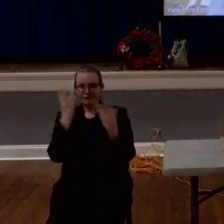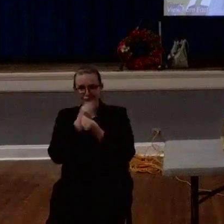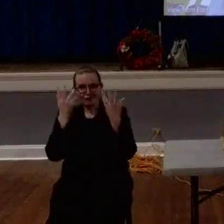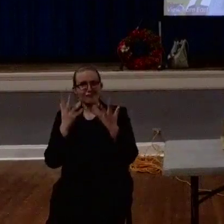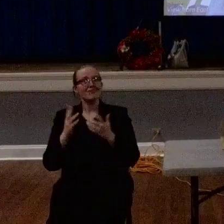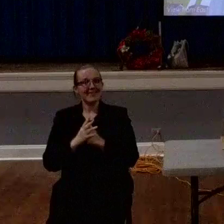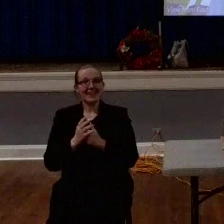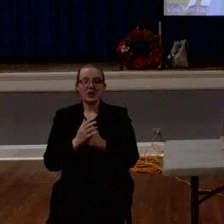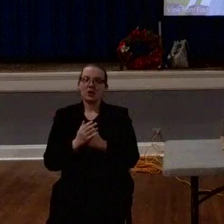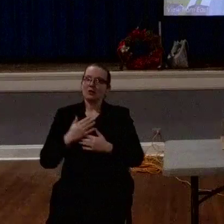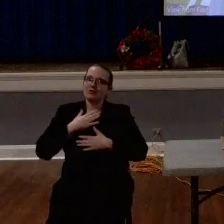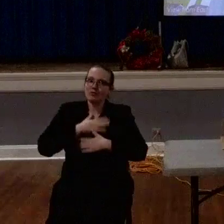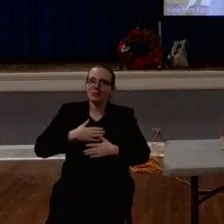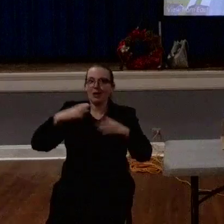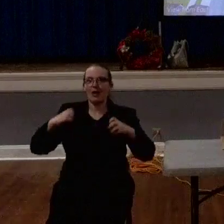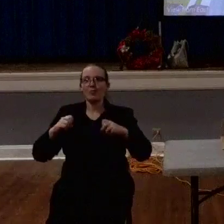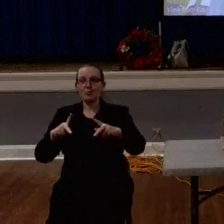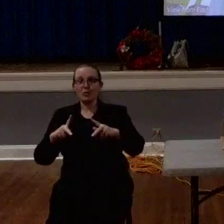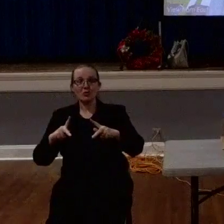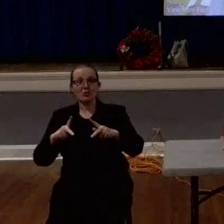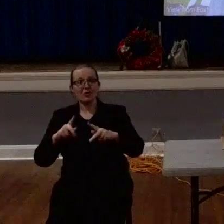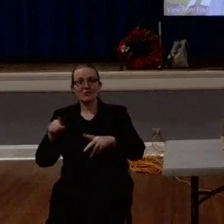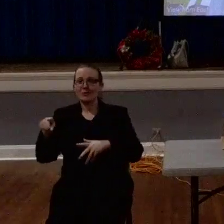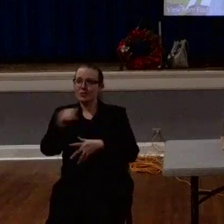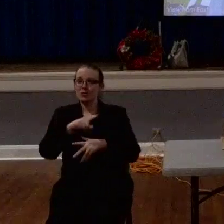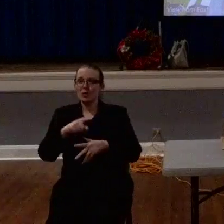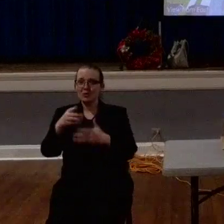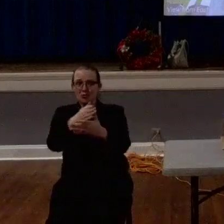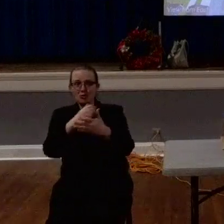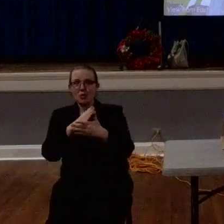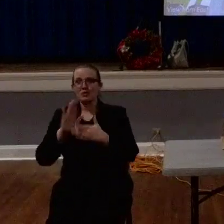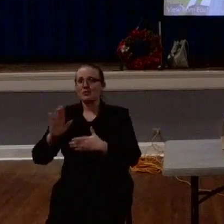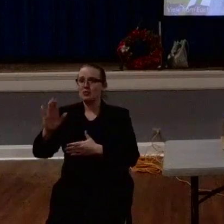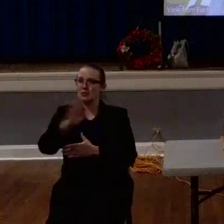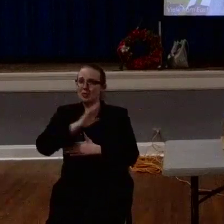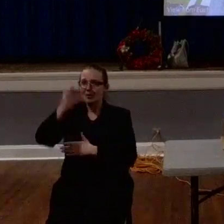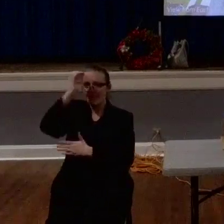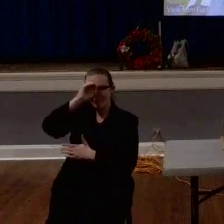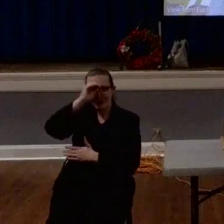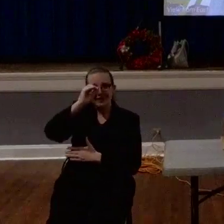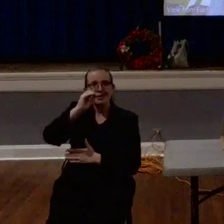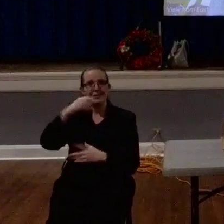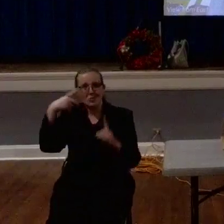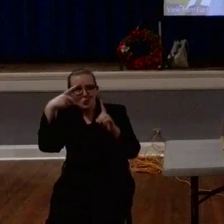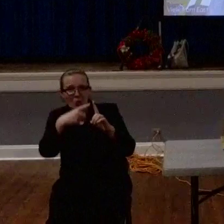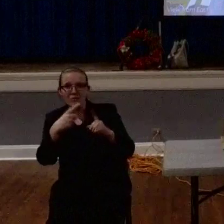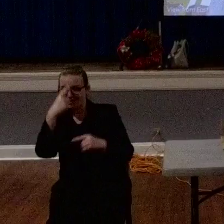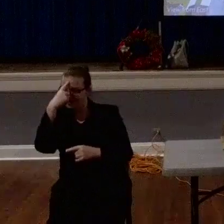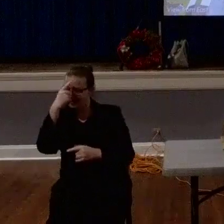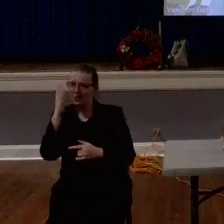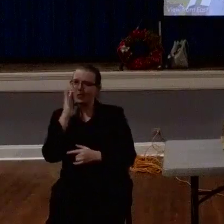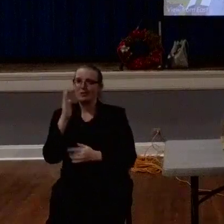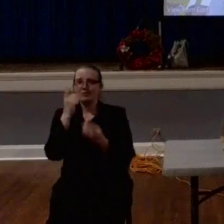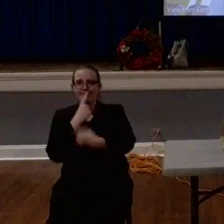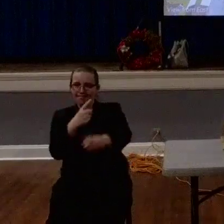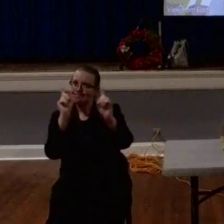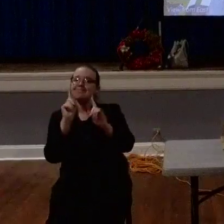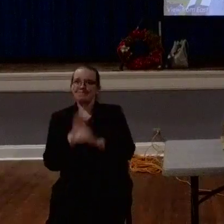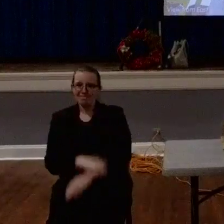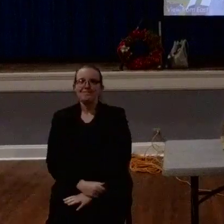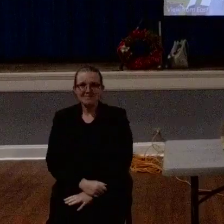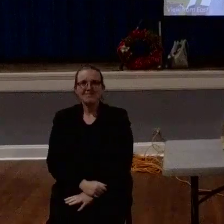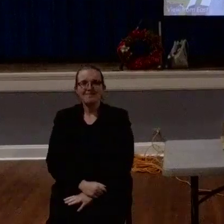appreciate the opportunity to hear y'all's vision for the park. We think it's going to be a great success.